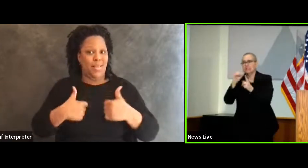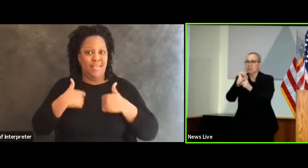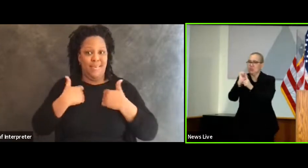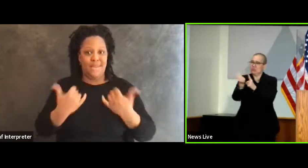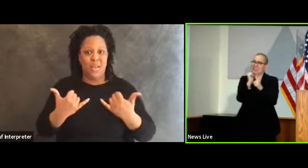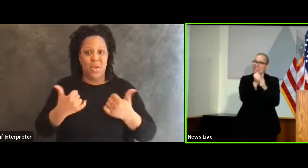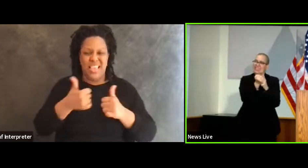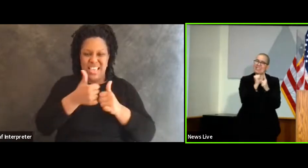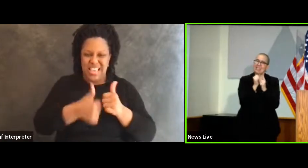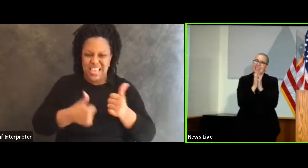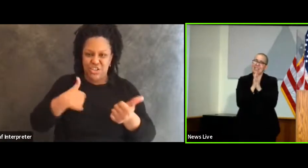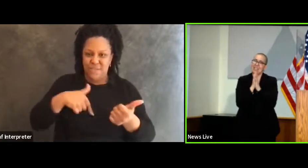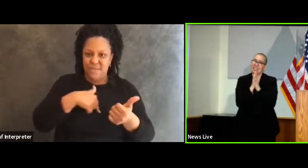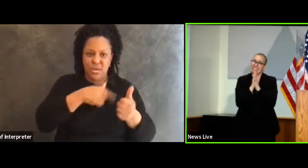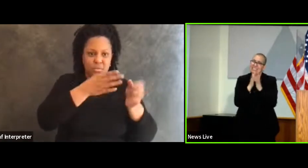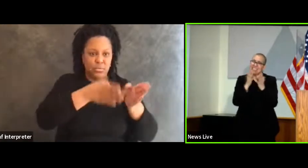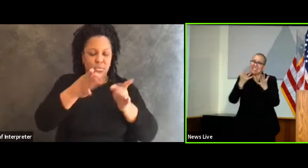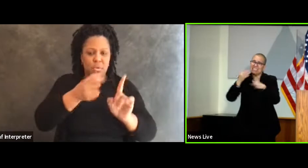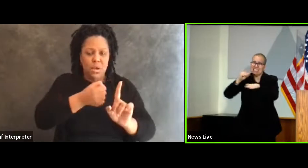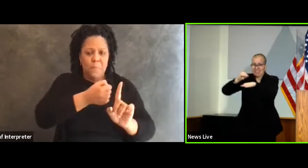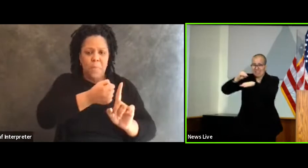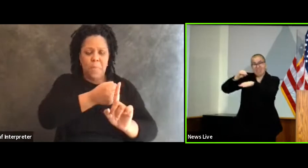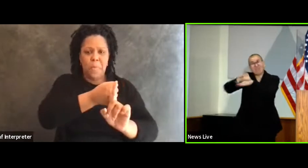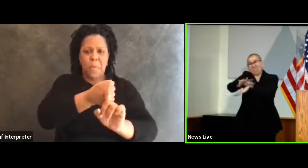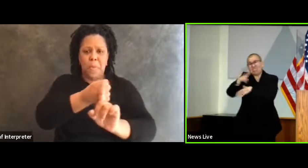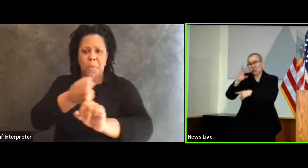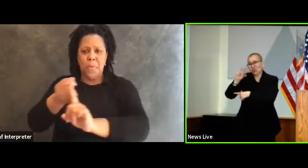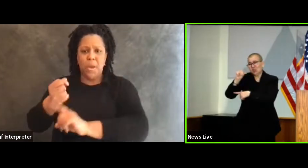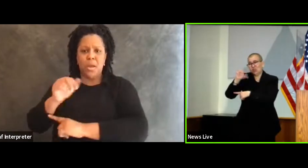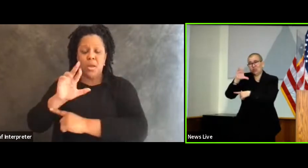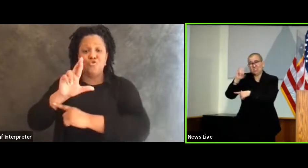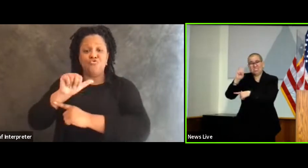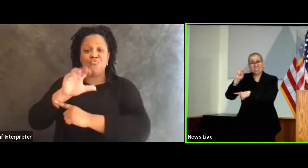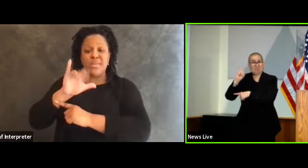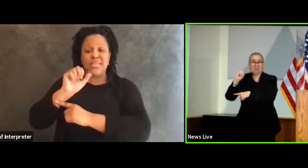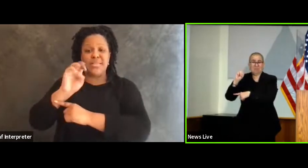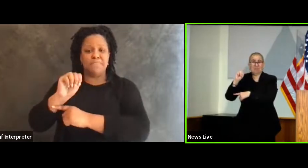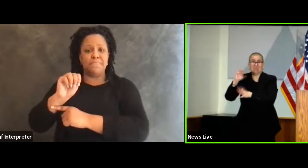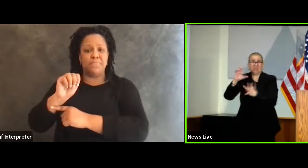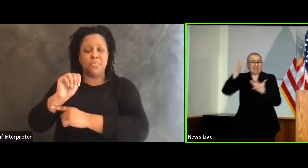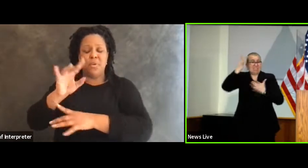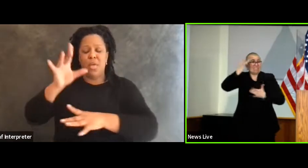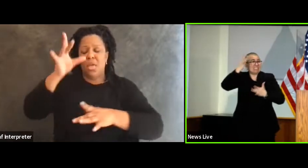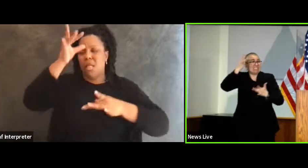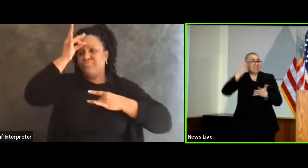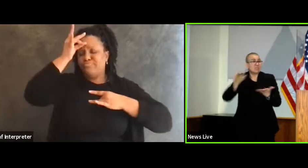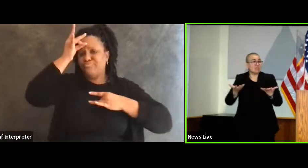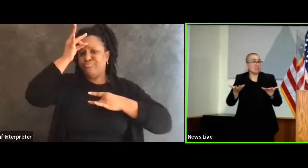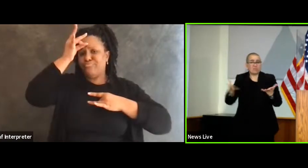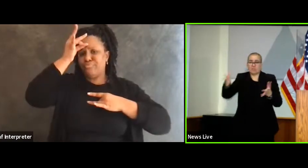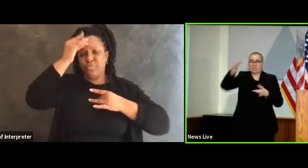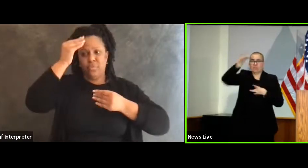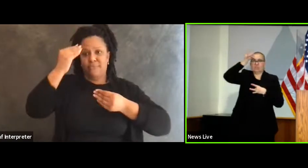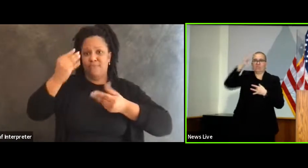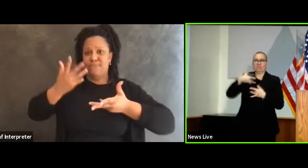of racism, that forms our view of society, of one another,